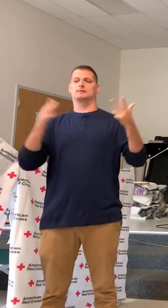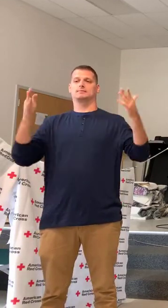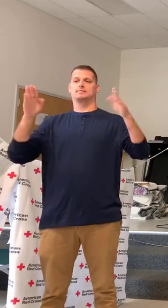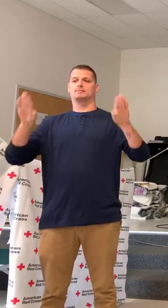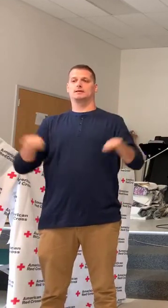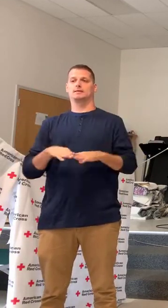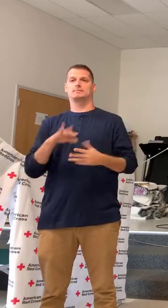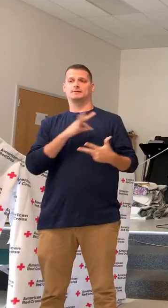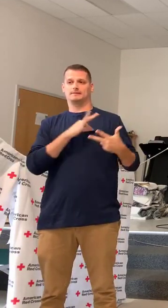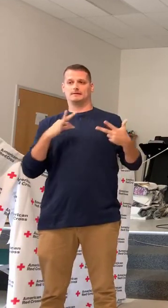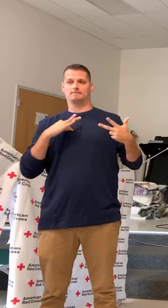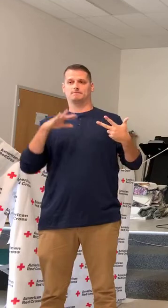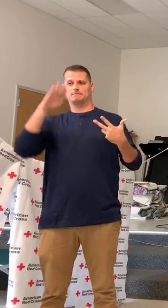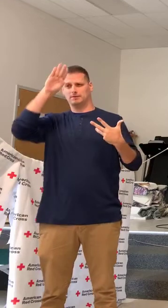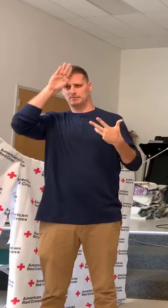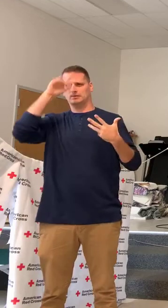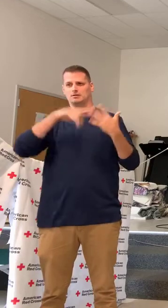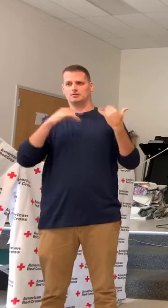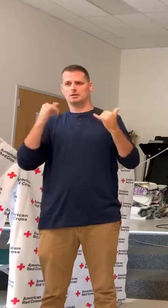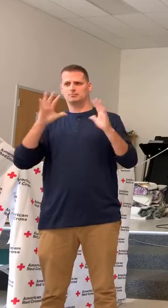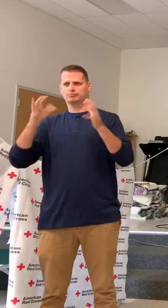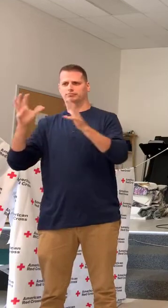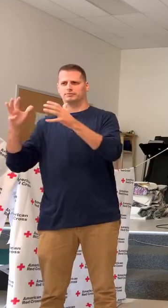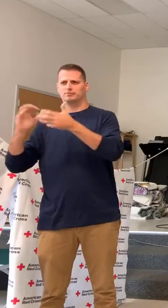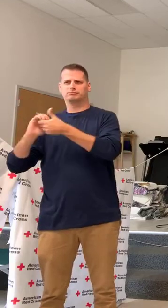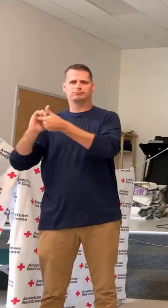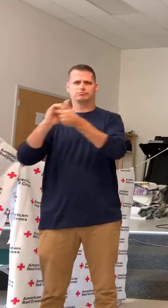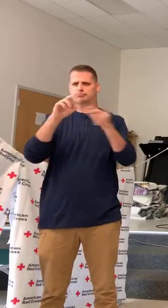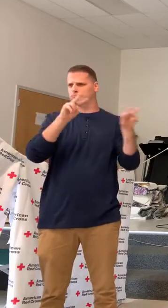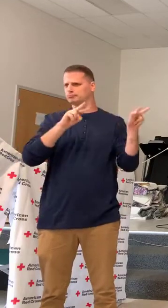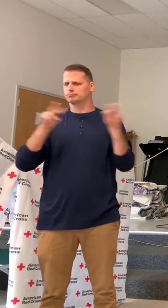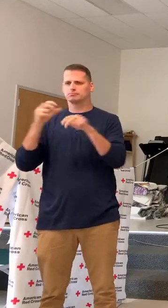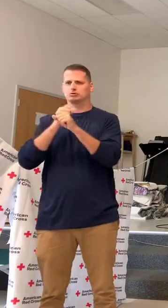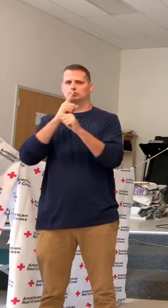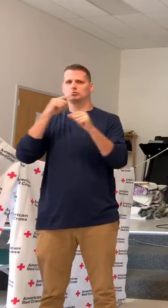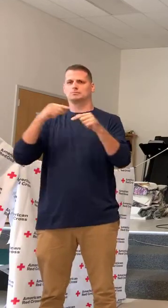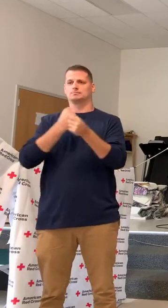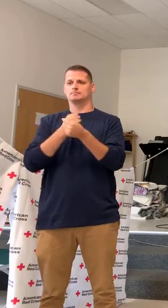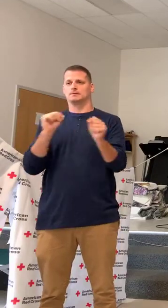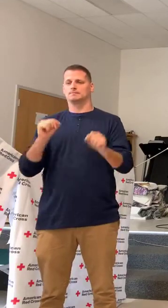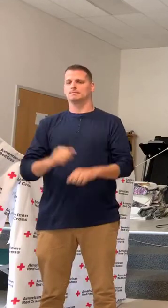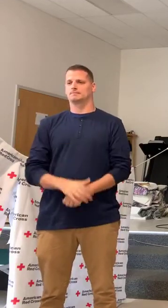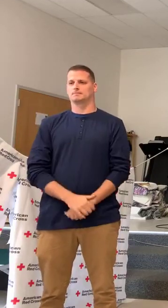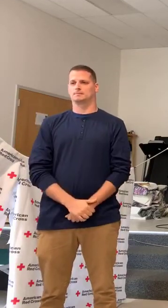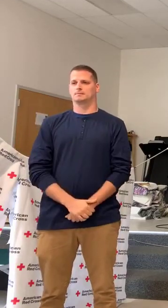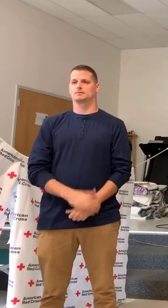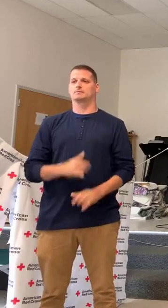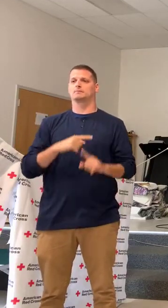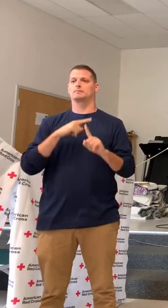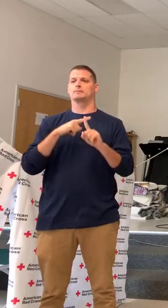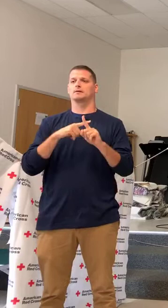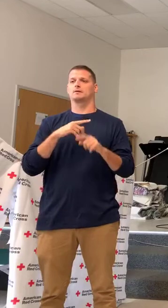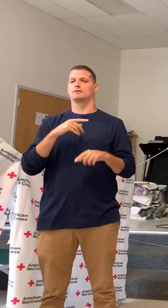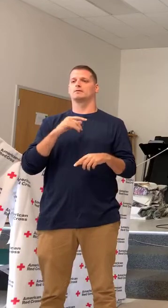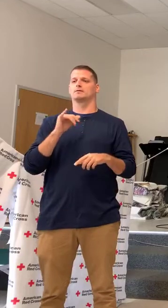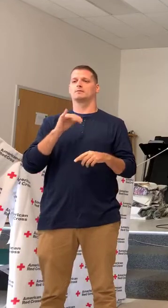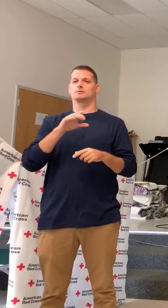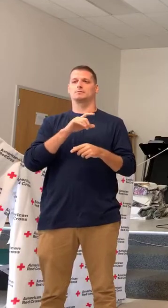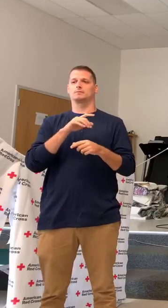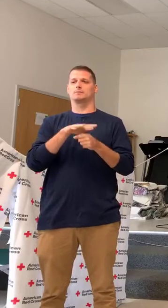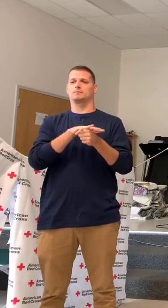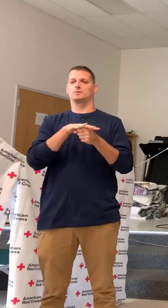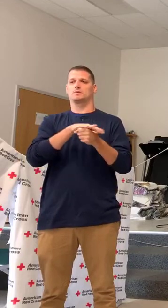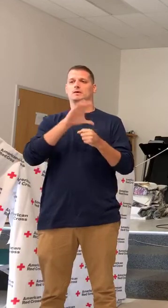opening and closing, help with that process. And we've got the quality asphalt and paving on the local companies, helping with the signage and keeping that traffic safe.